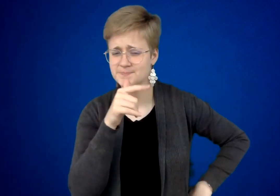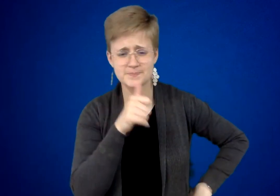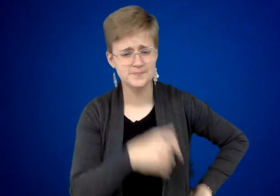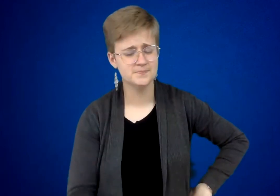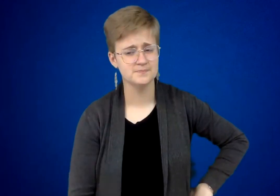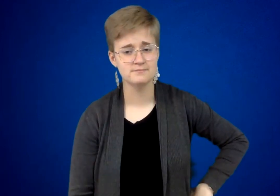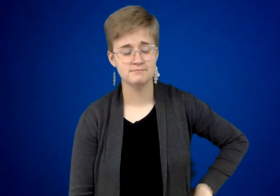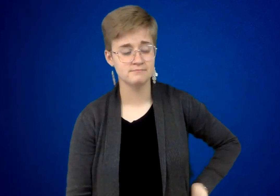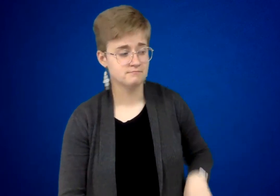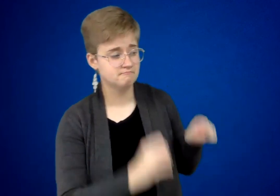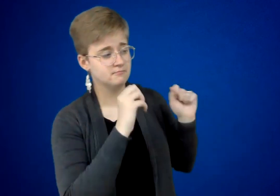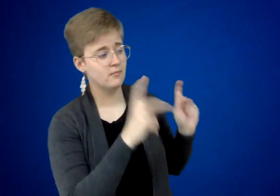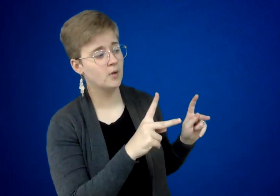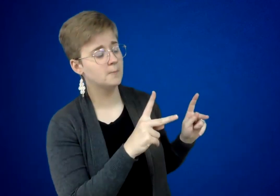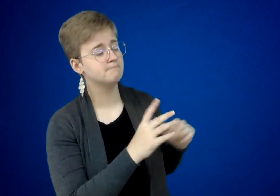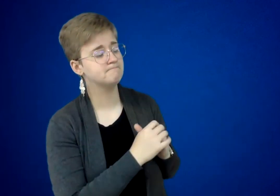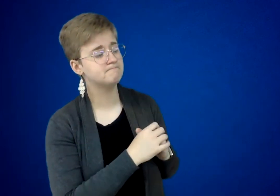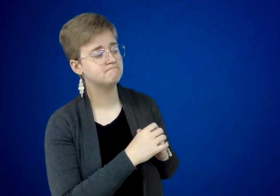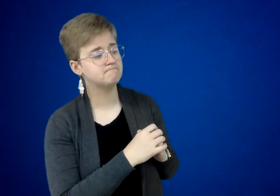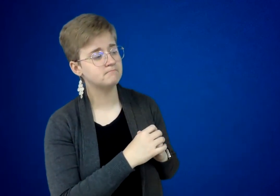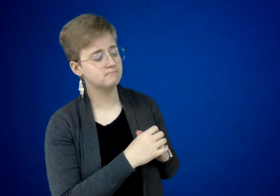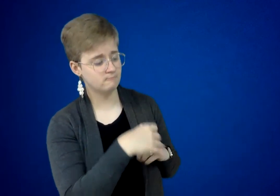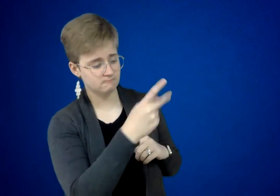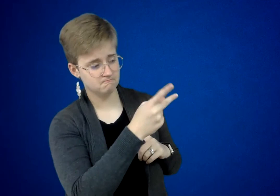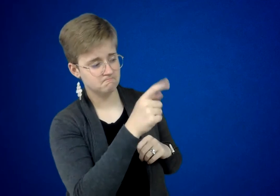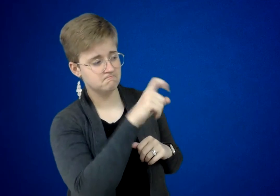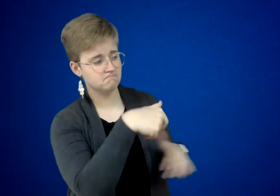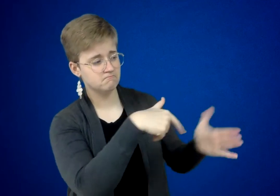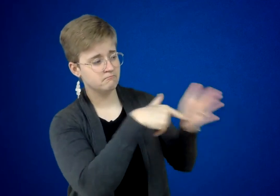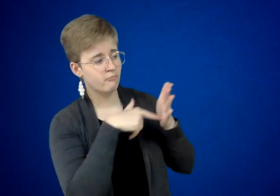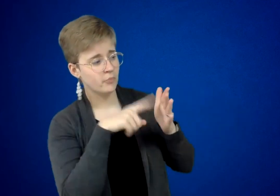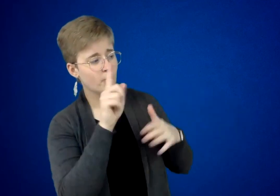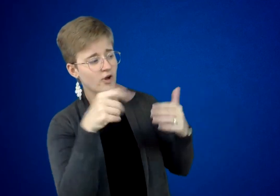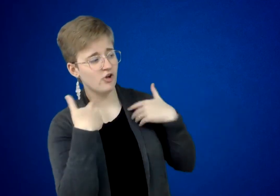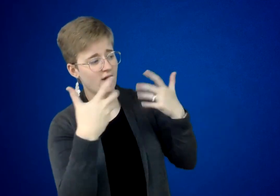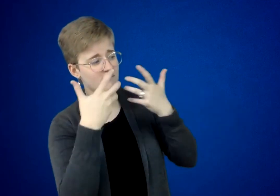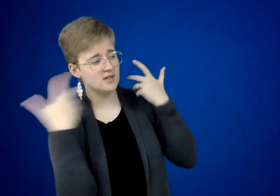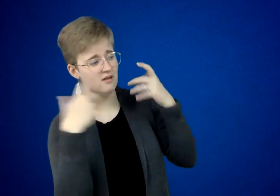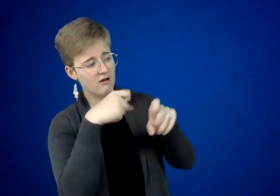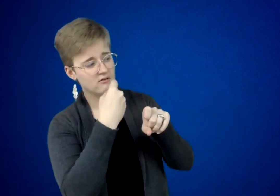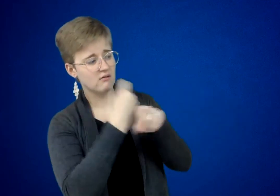All right, she said. Why don't you all show me where you got this tiger locked up in a cage?